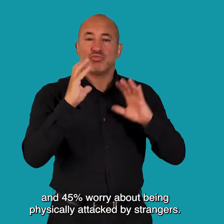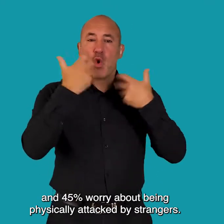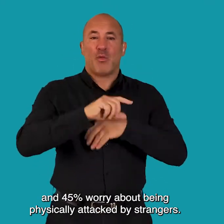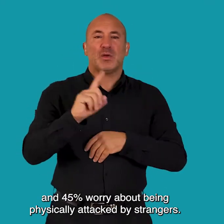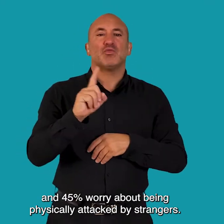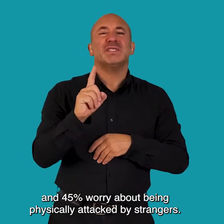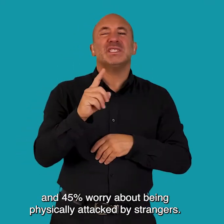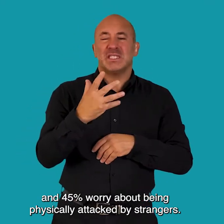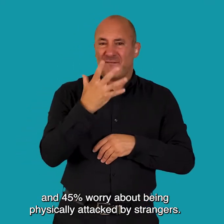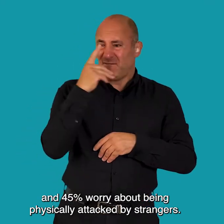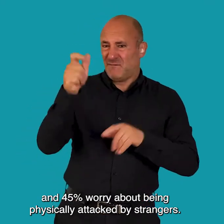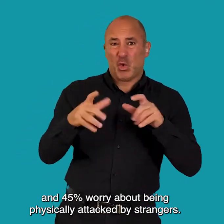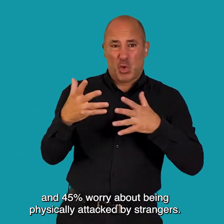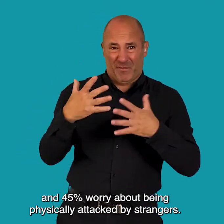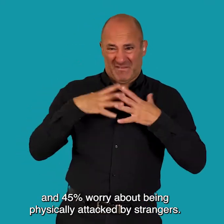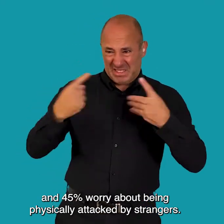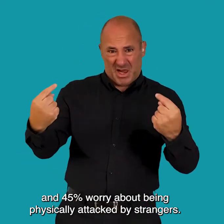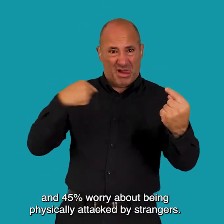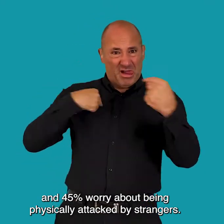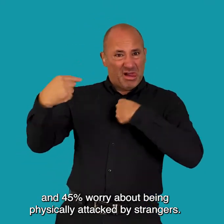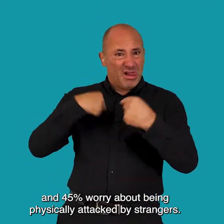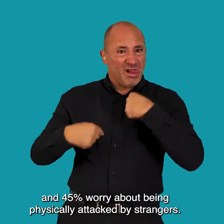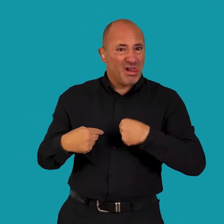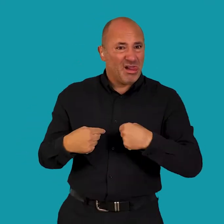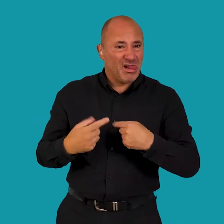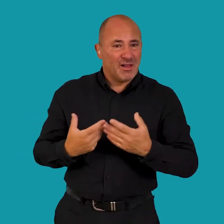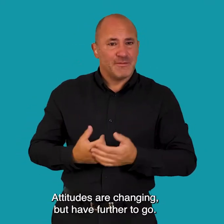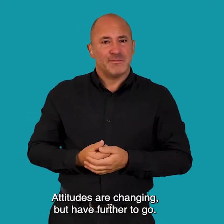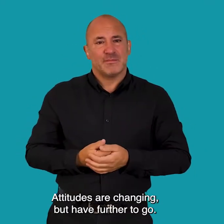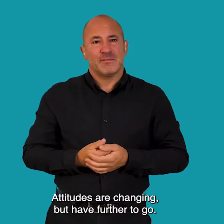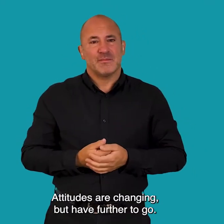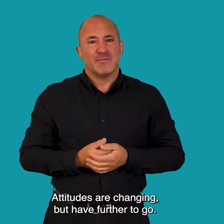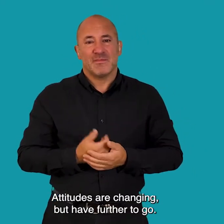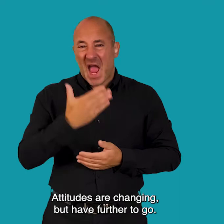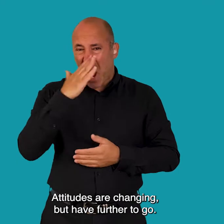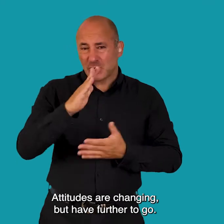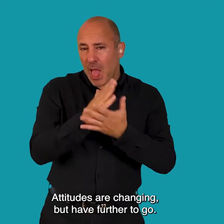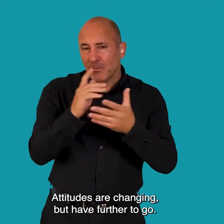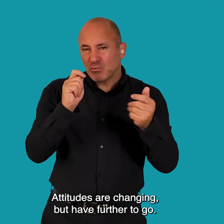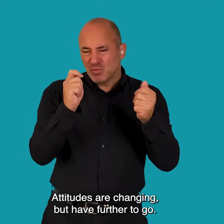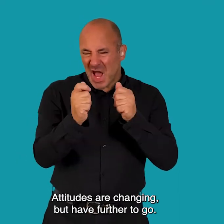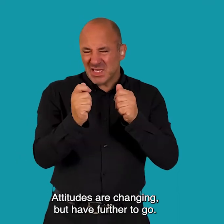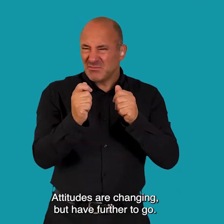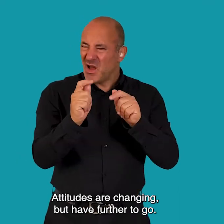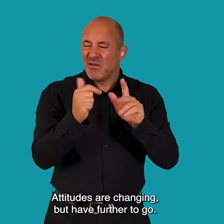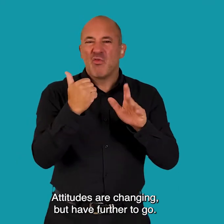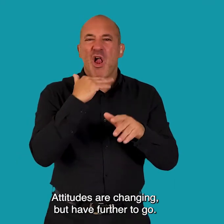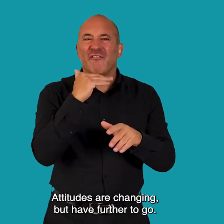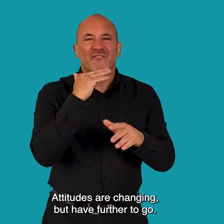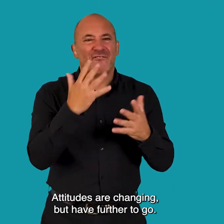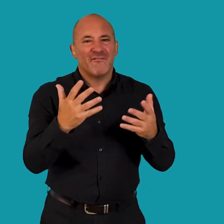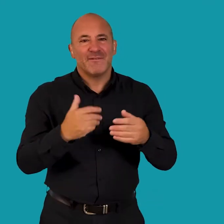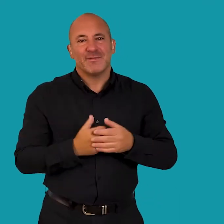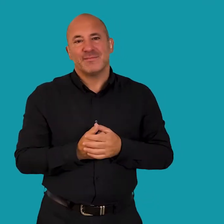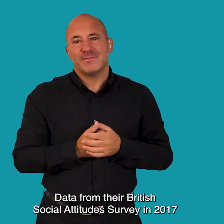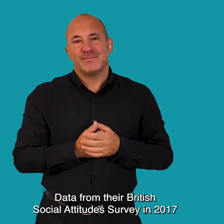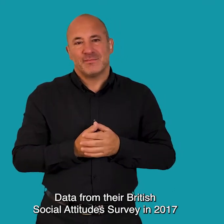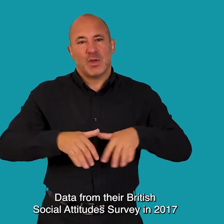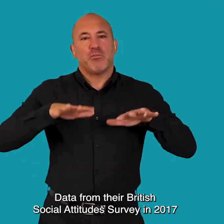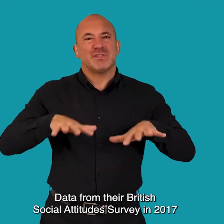about being physically attacked by strangers. Attitudes are changing but have further to go. Data from the